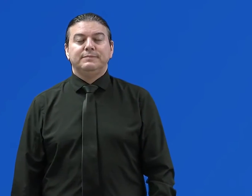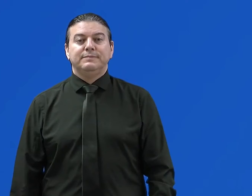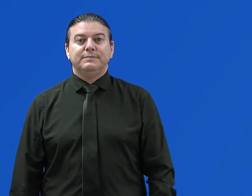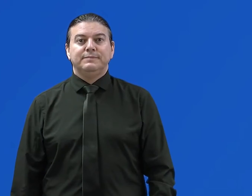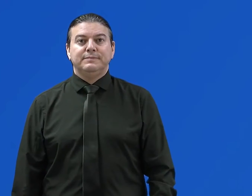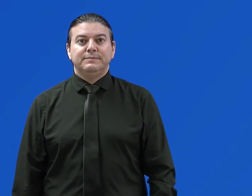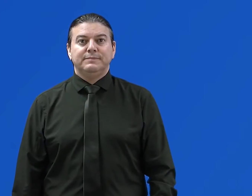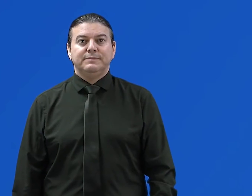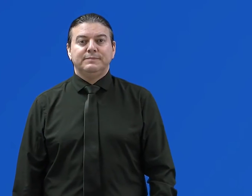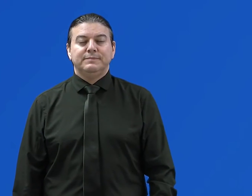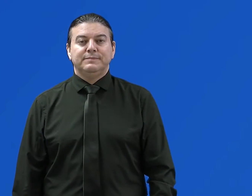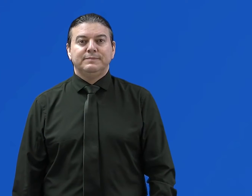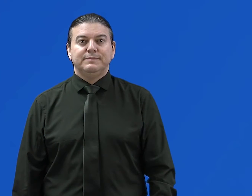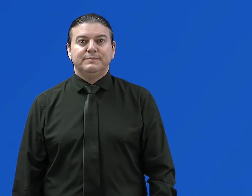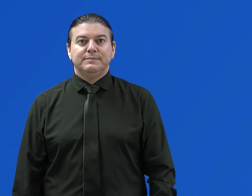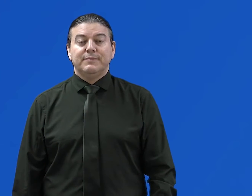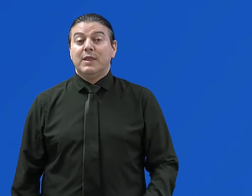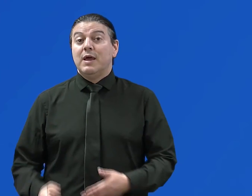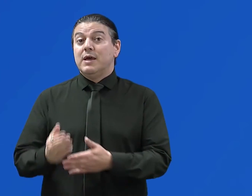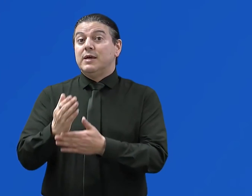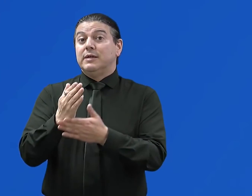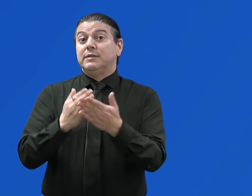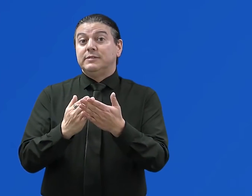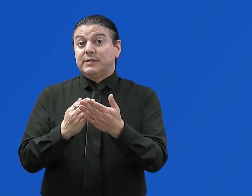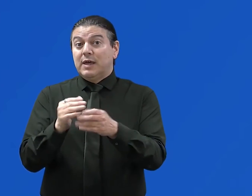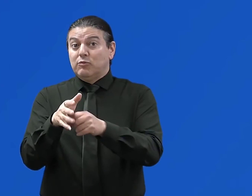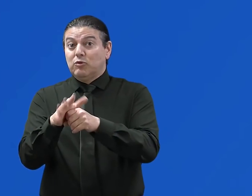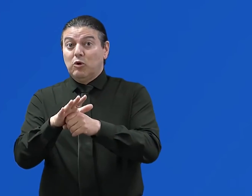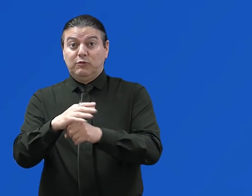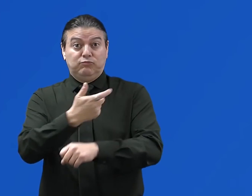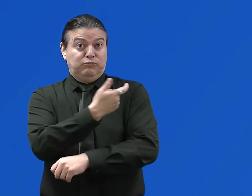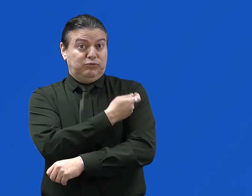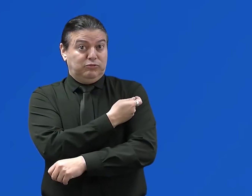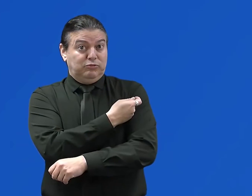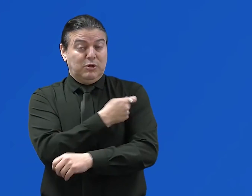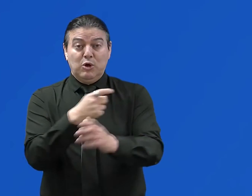Some COVID-19 vaccines require 2 doses.